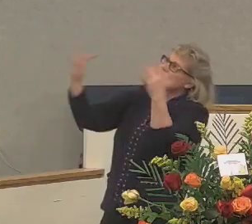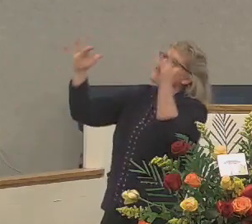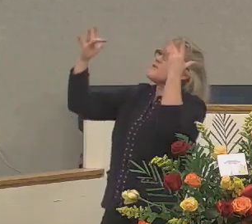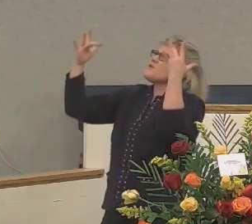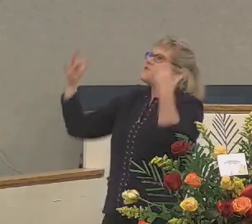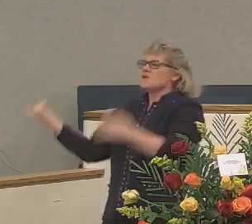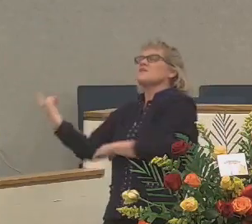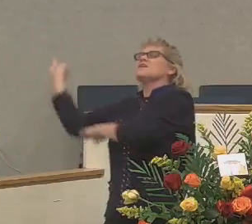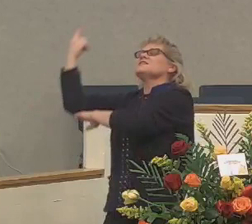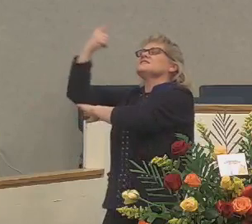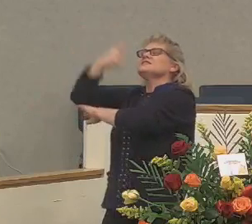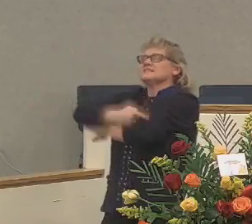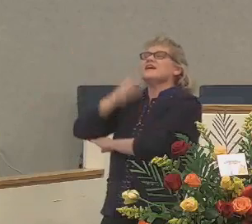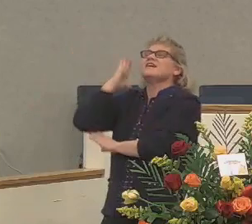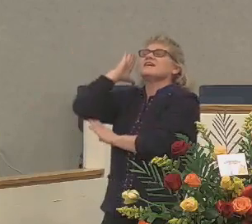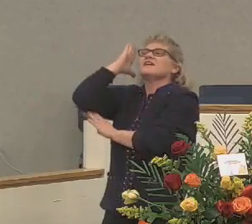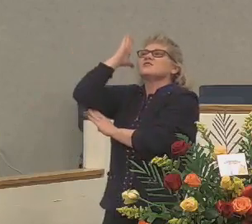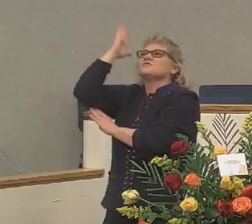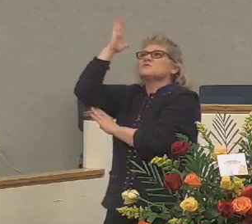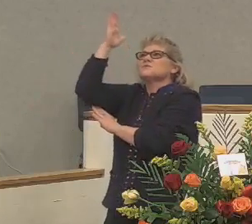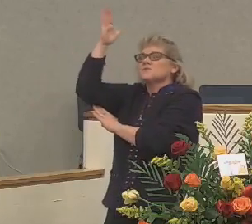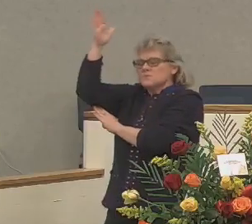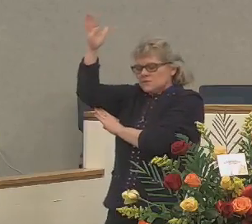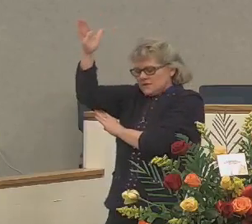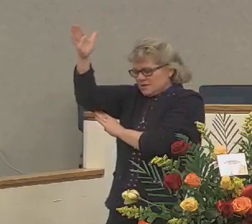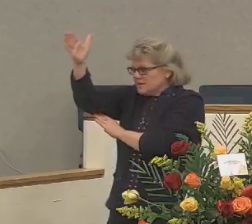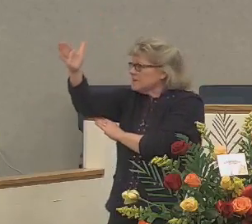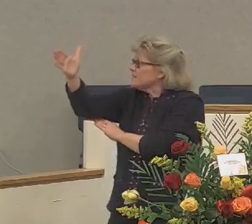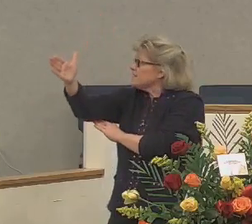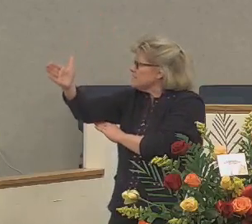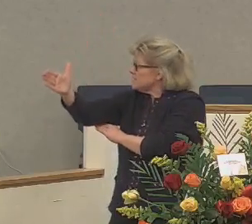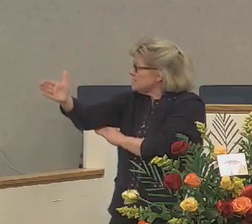day that will be.